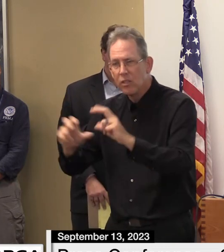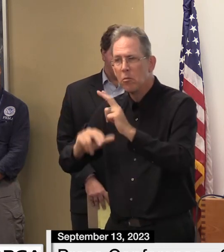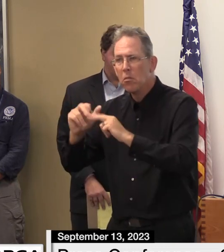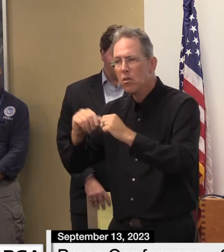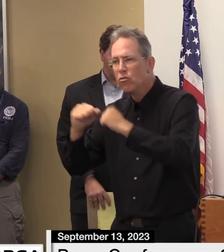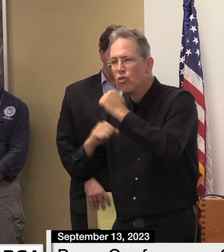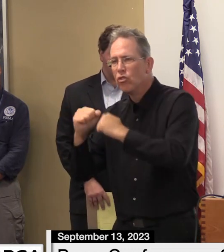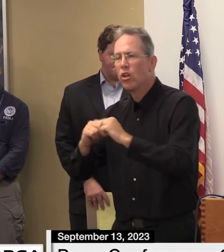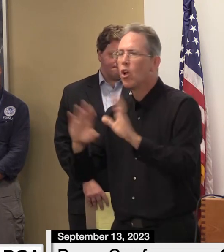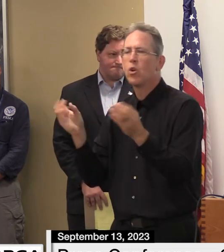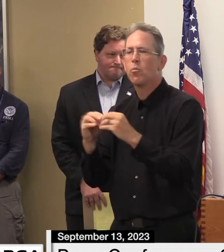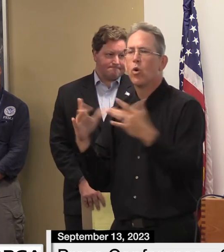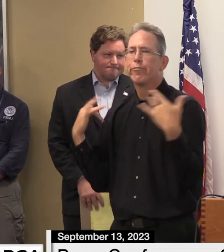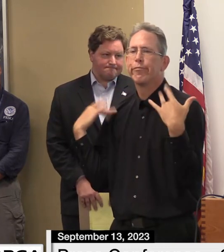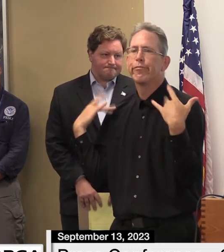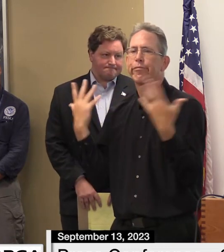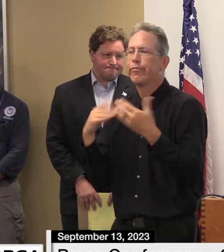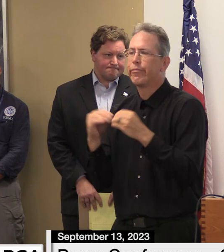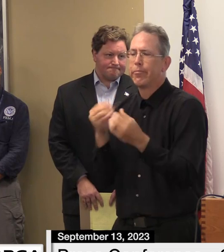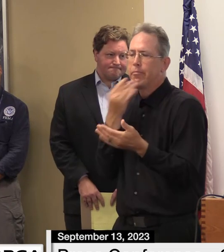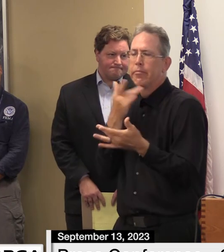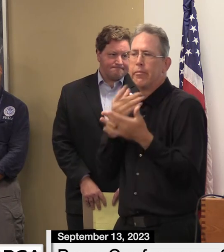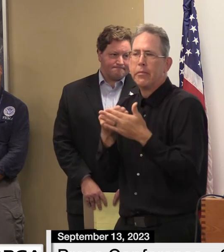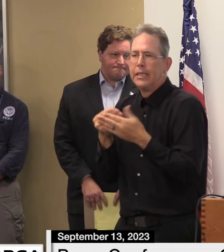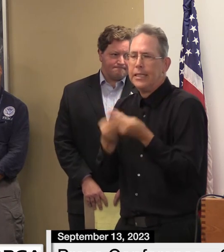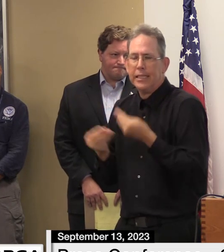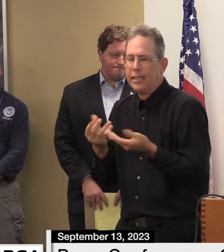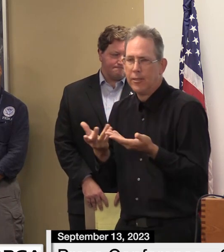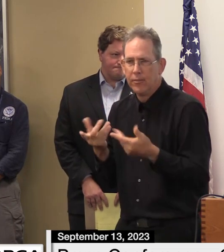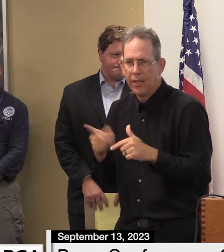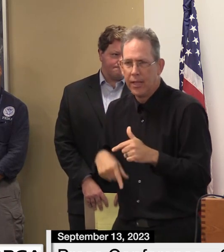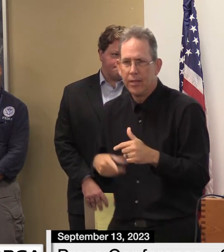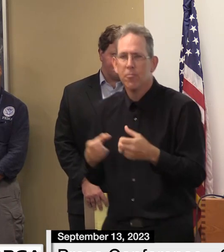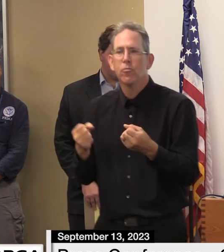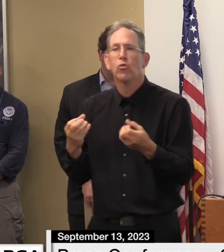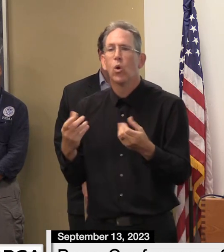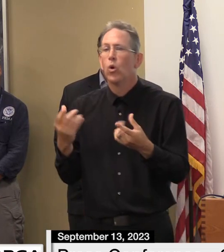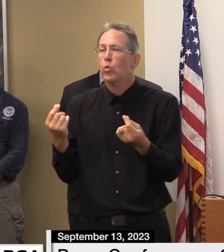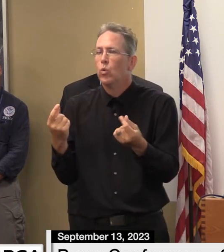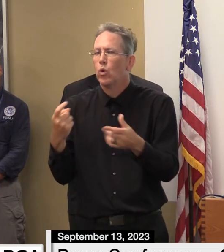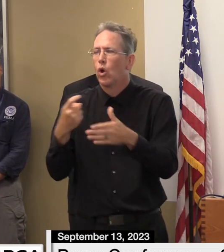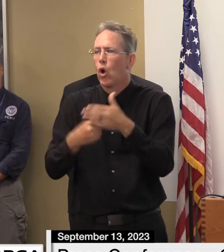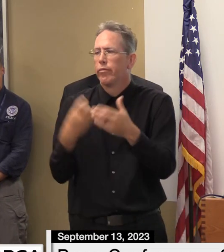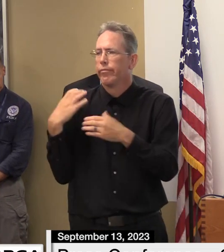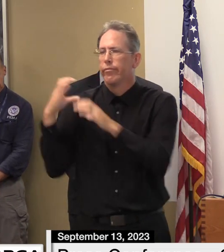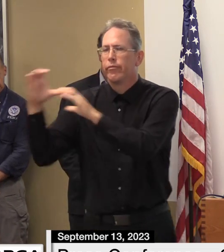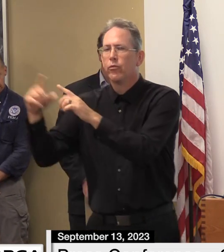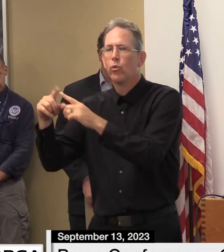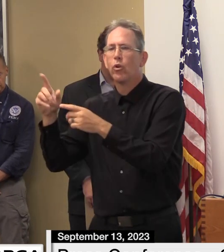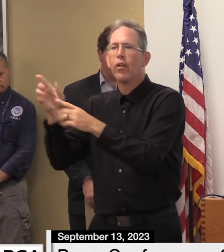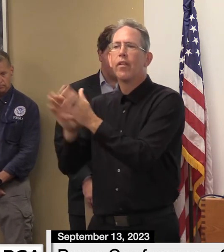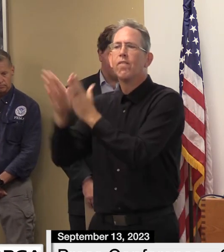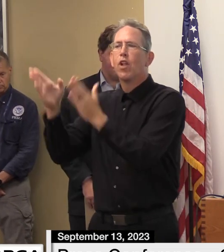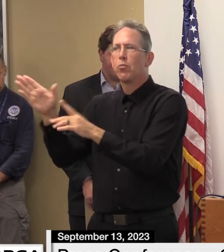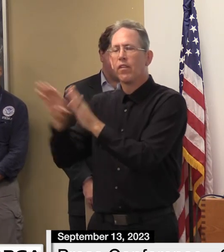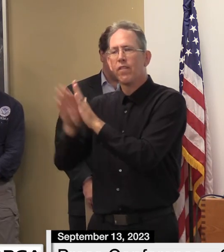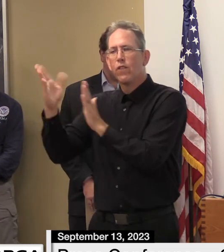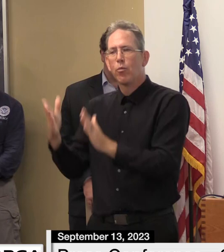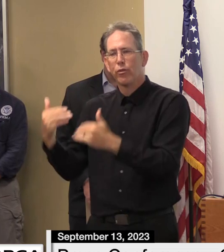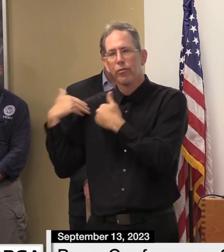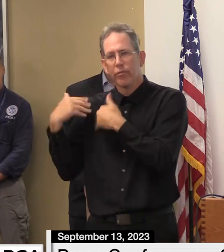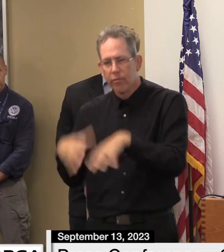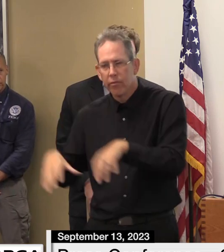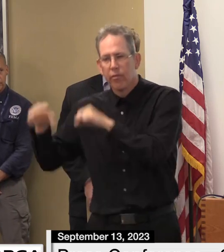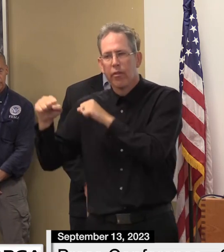for by those stretched thin budgets. And so those costs get pushed onto developers. And so by investing in that kind